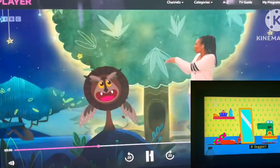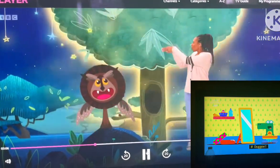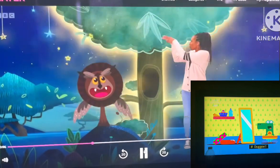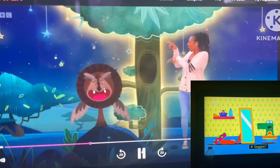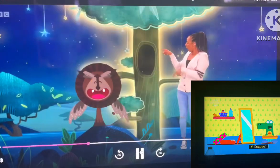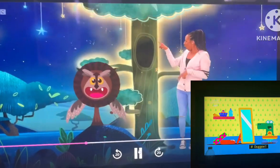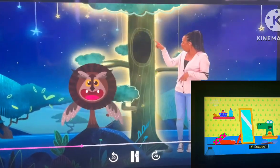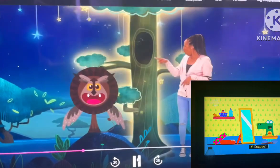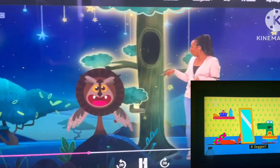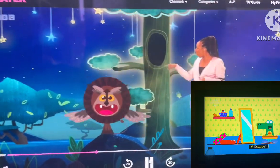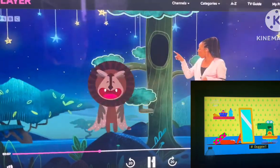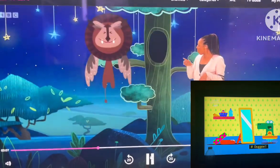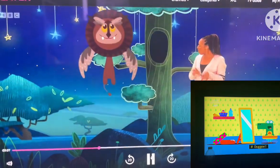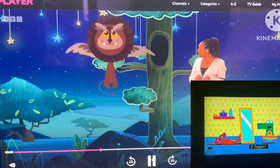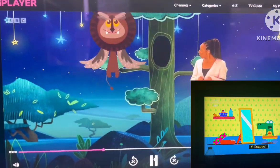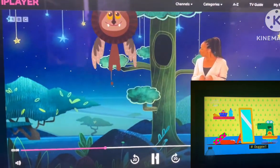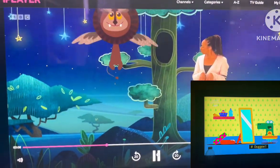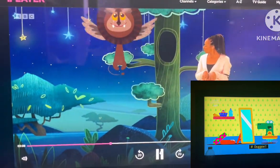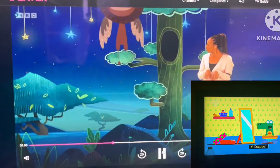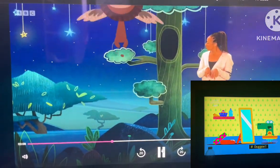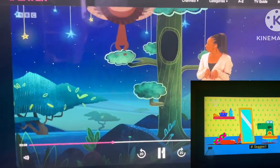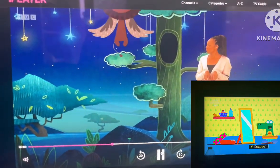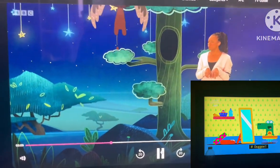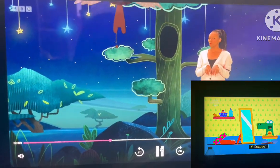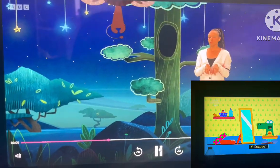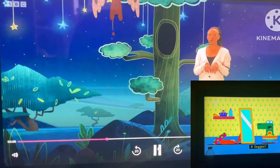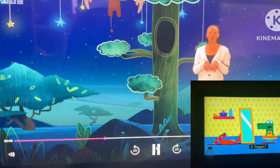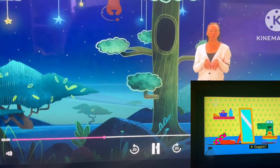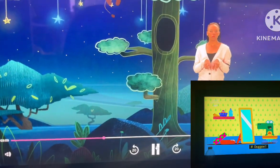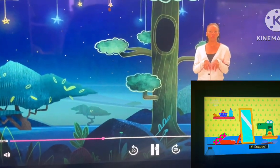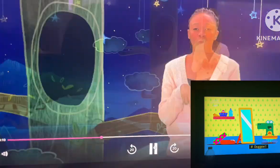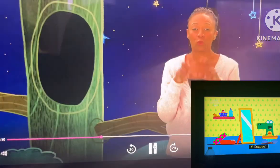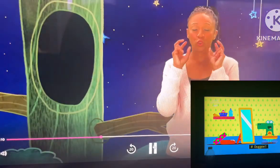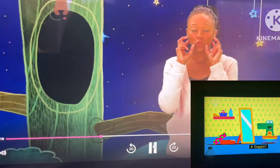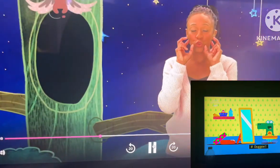In a hole in the hollow tree.